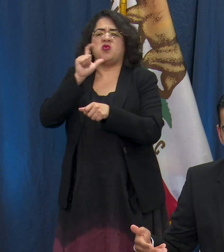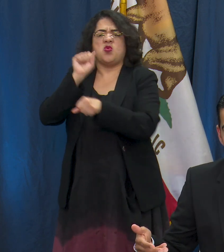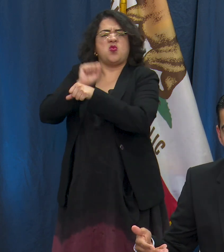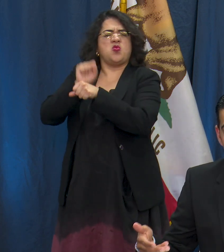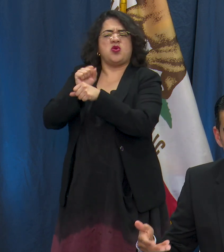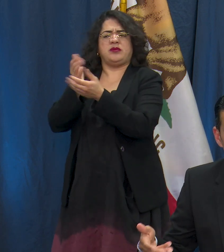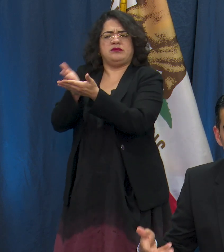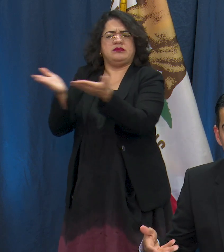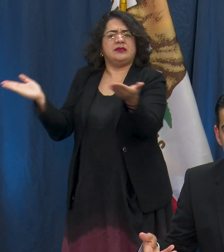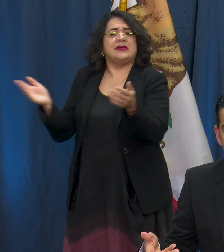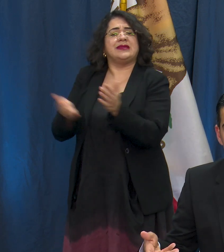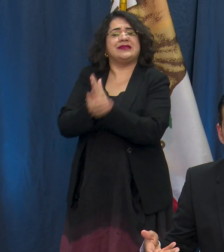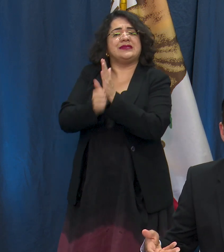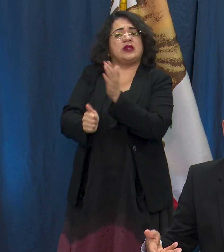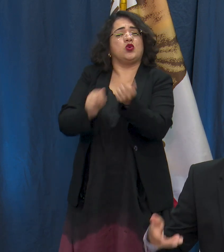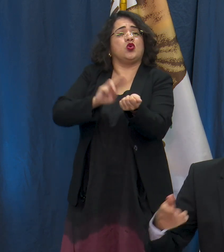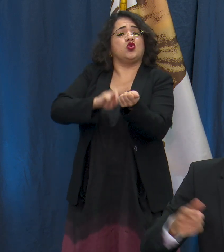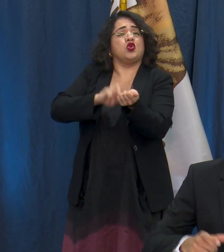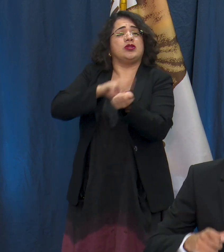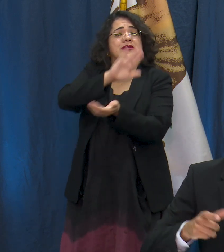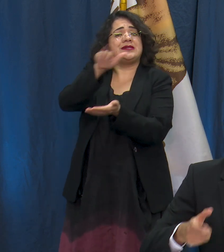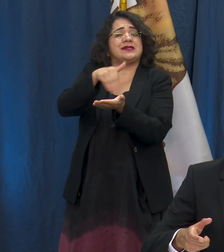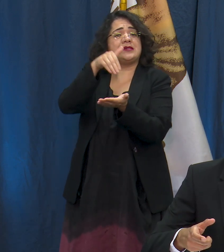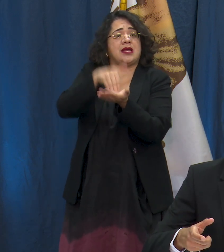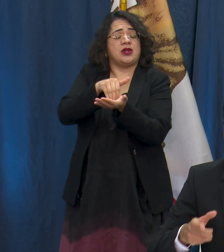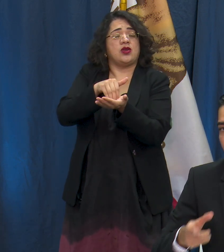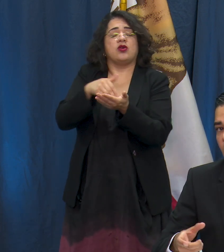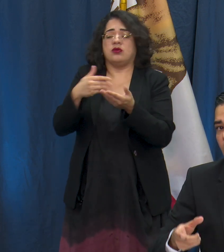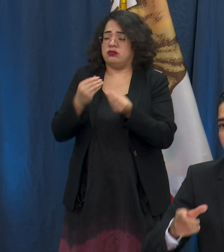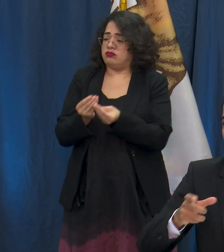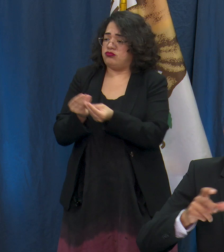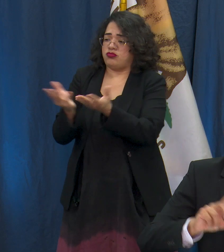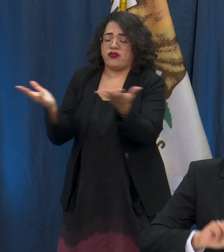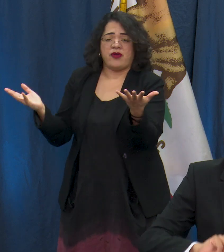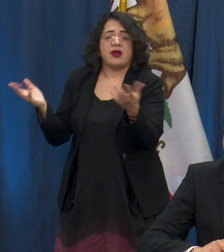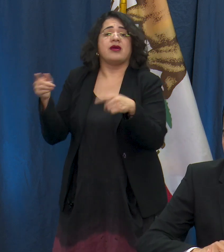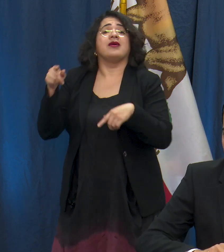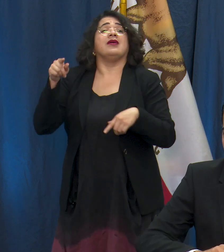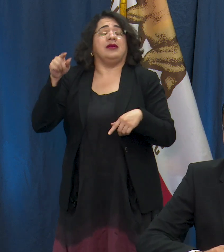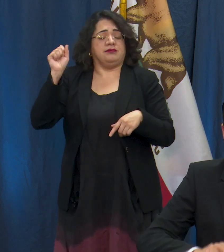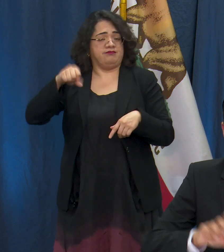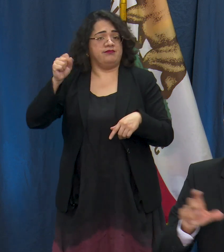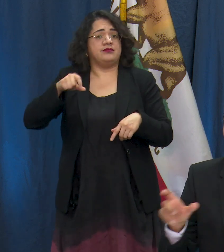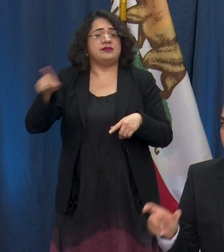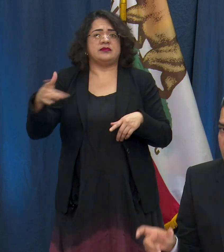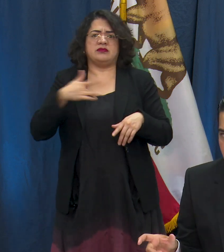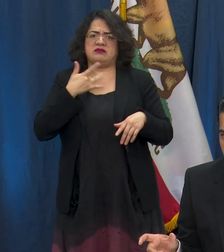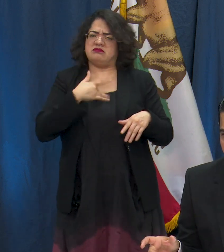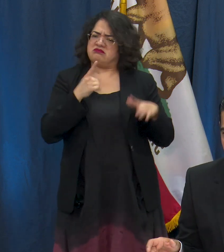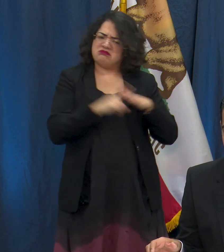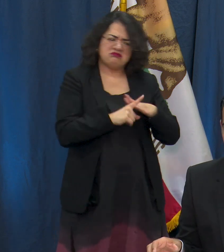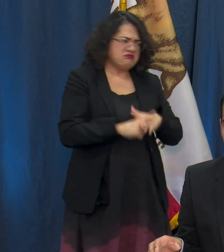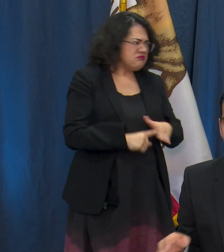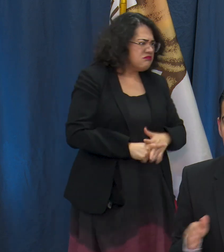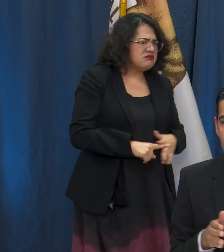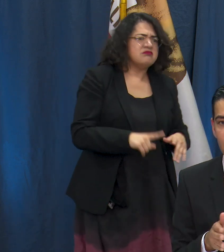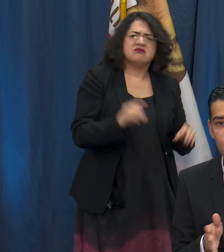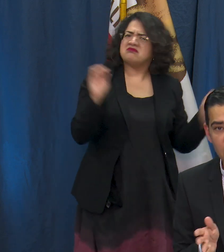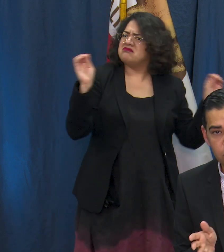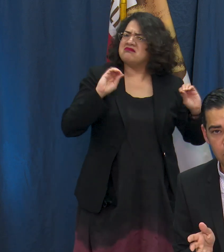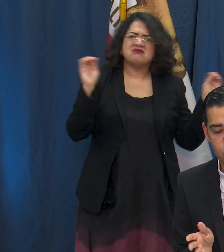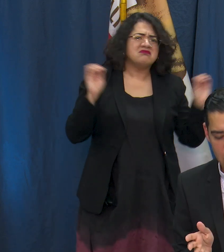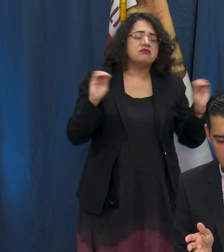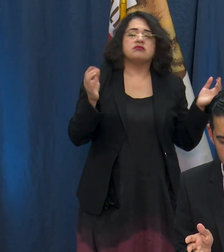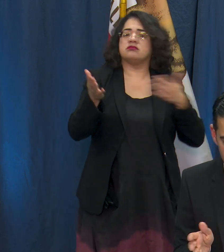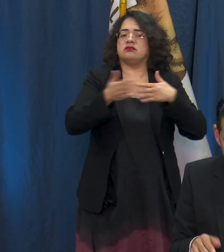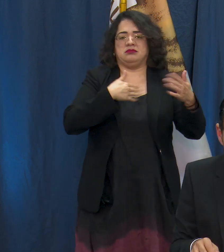those skilled nursing centers and providing tests, whether they're symptomatic or whether they're not symptomatic. That is a